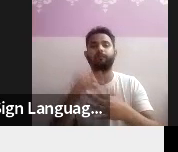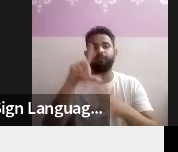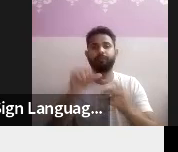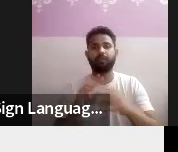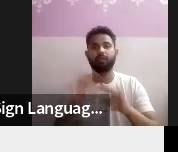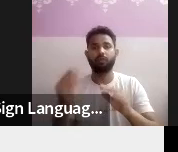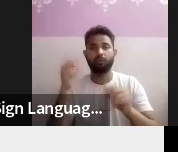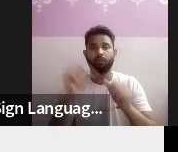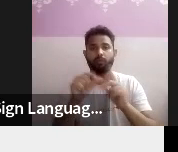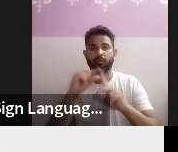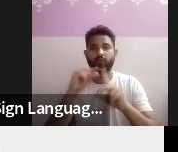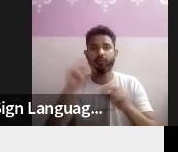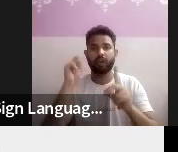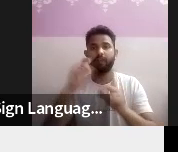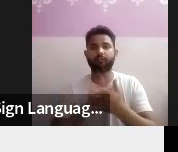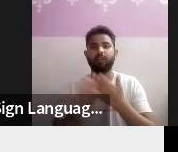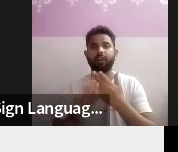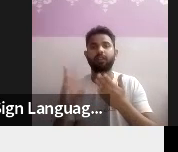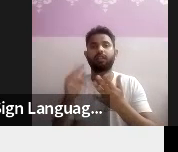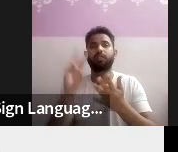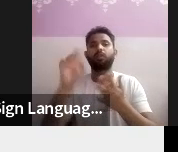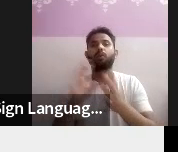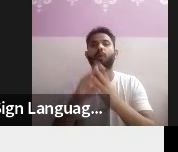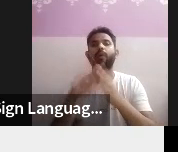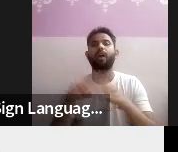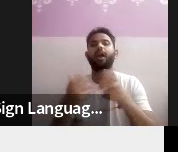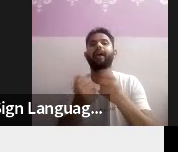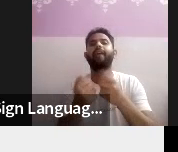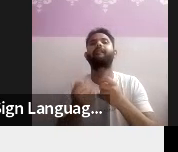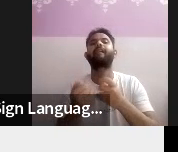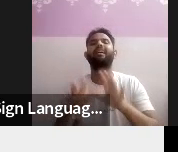but not accessibility has not been achieved because the